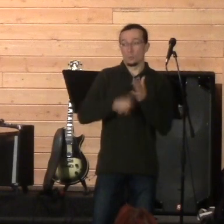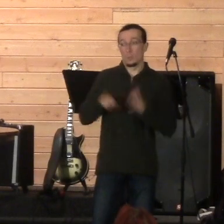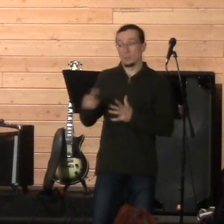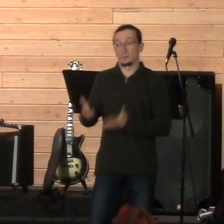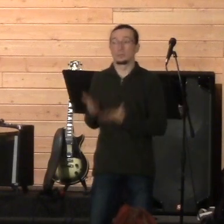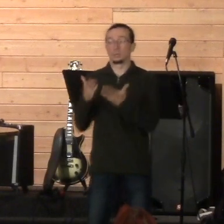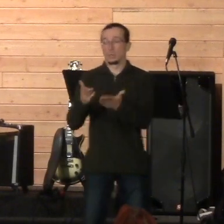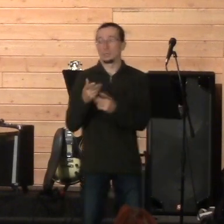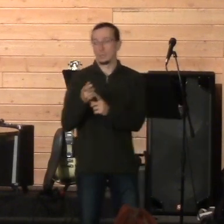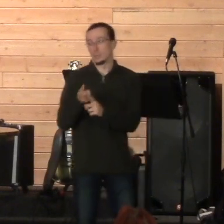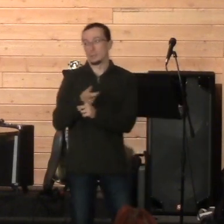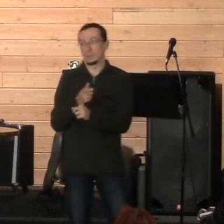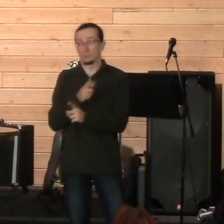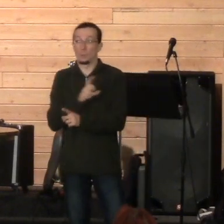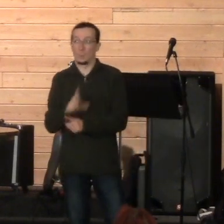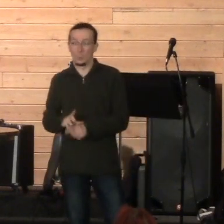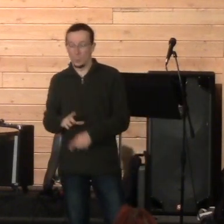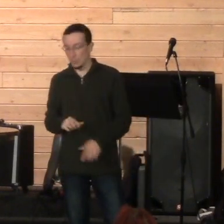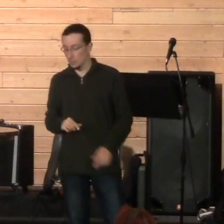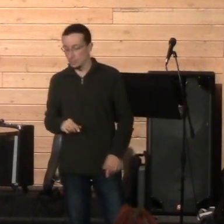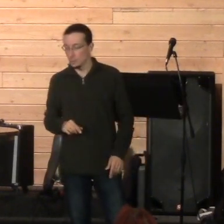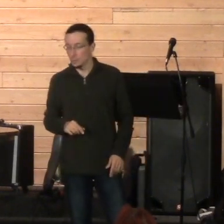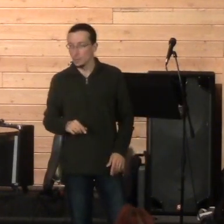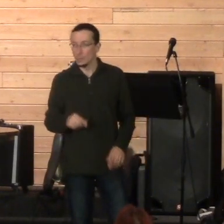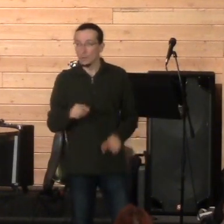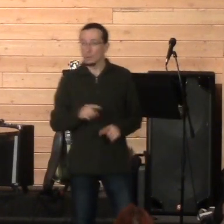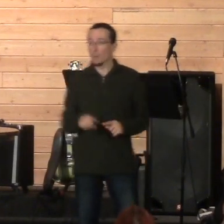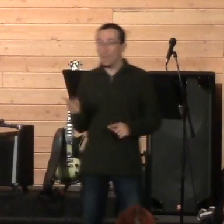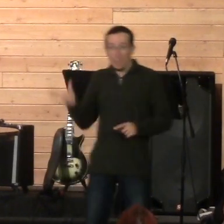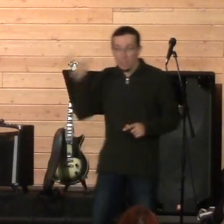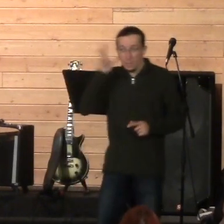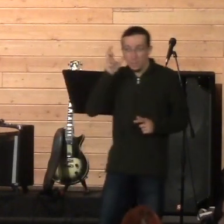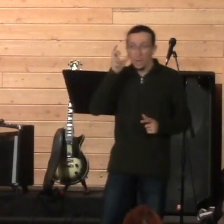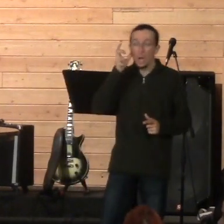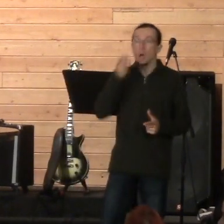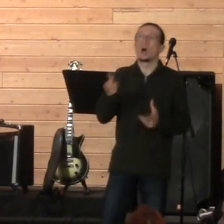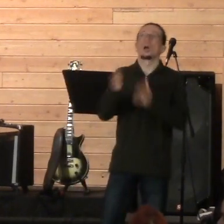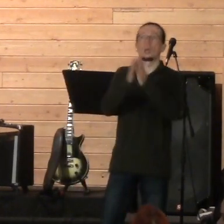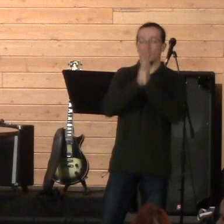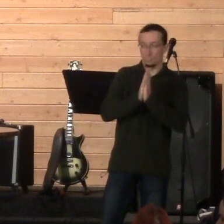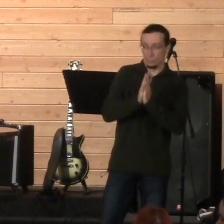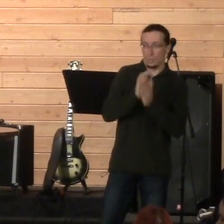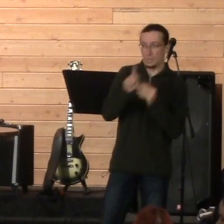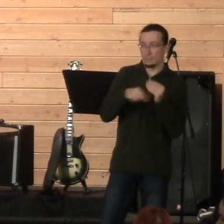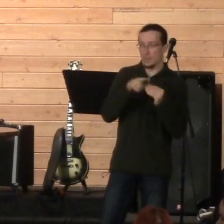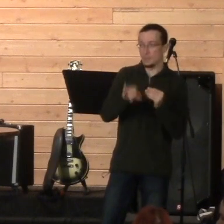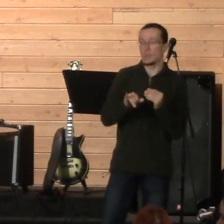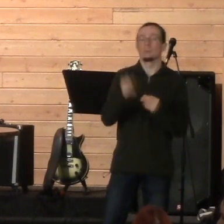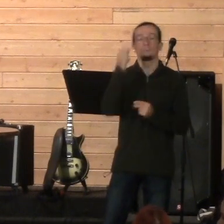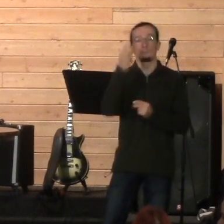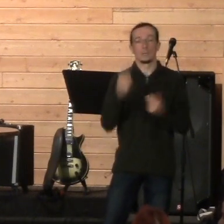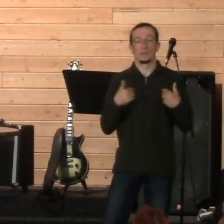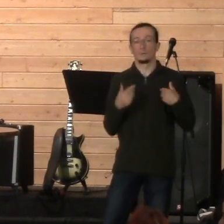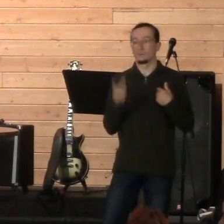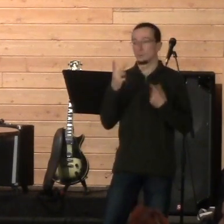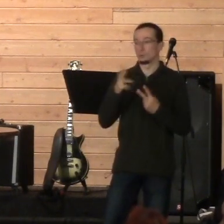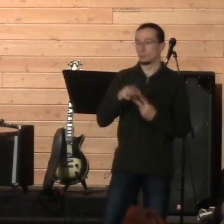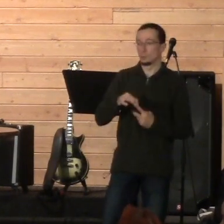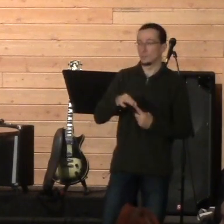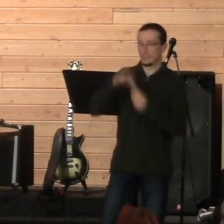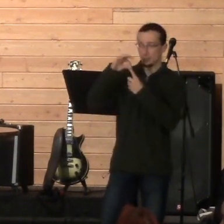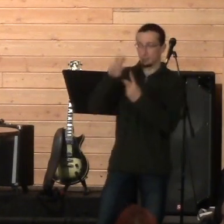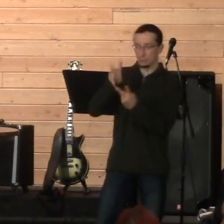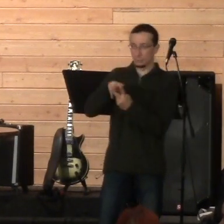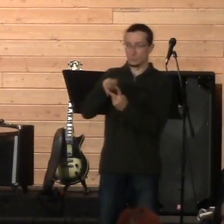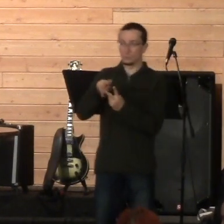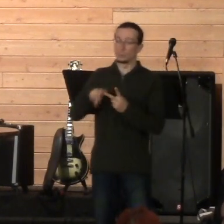God, from the Lord. But take it in prayer. There's two exceptions here. One is if